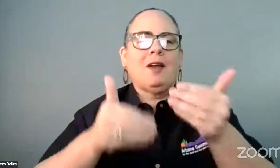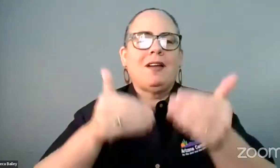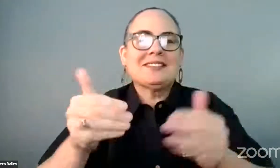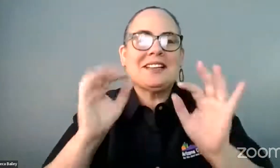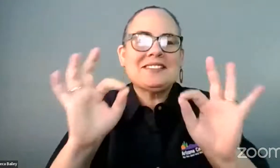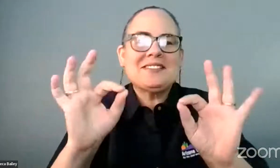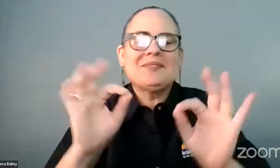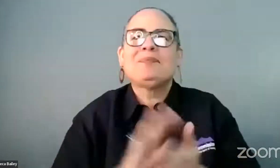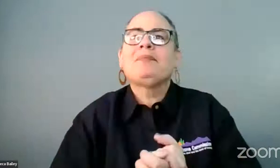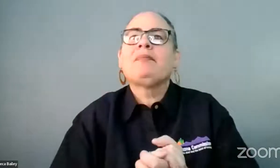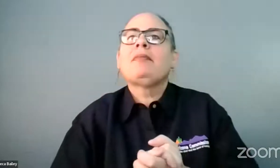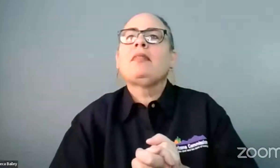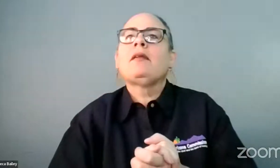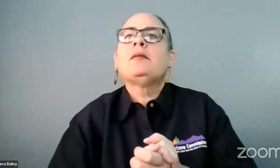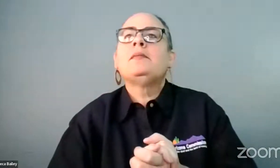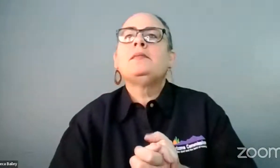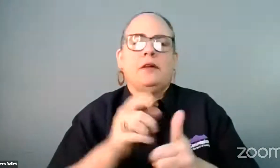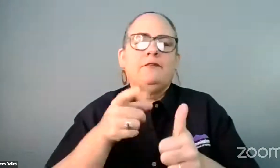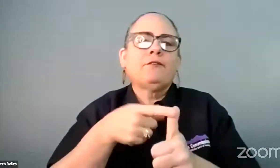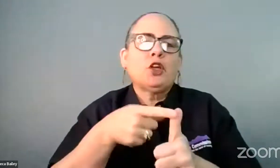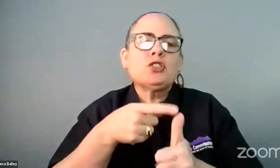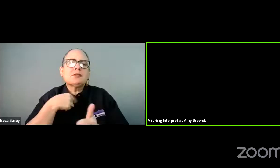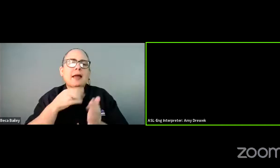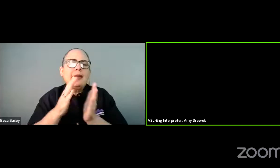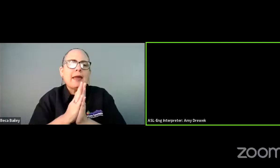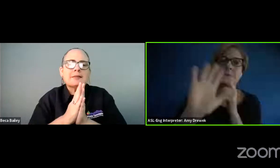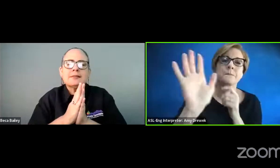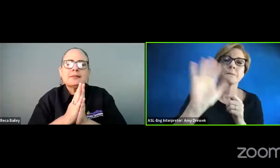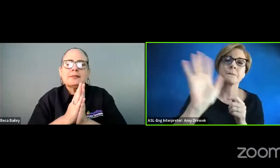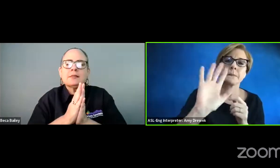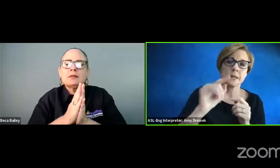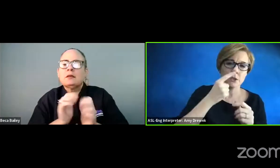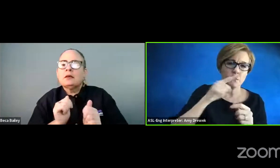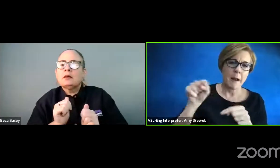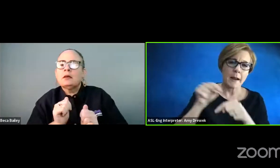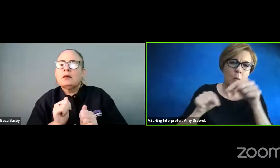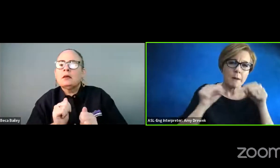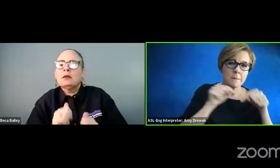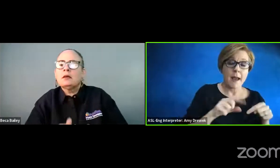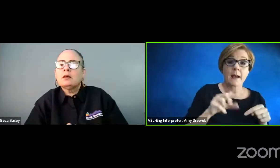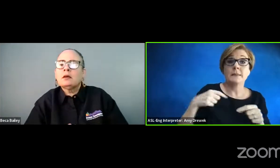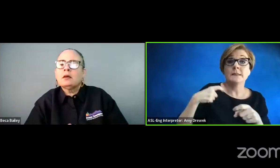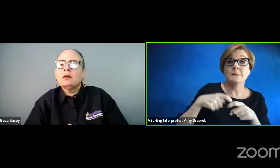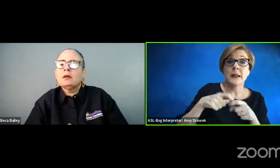is the interpreter. Can you mute yourself in the main Yes, I room? apologize. Thank you. Okay.